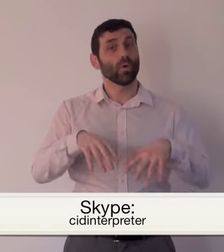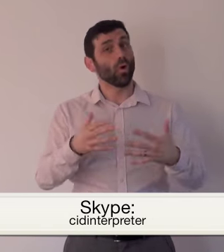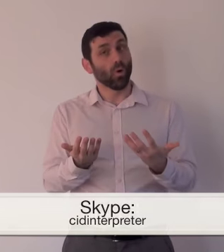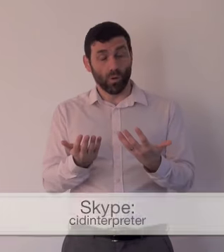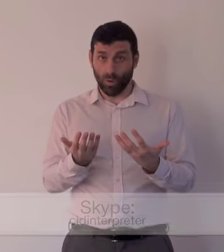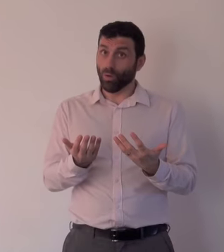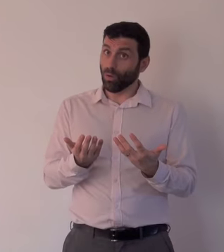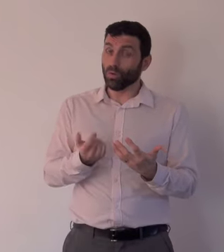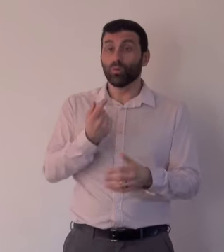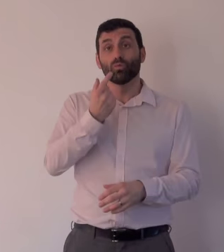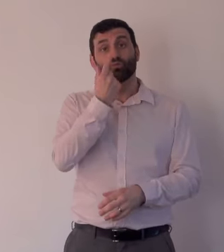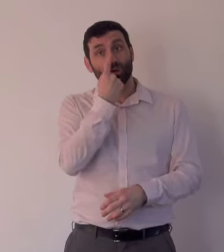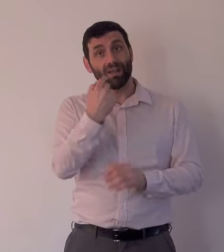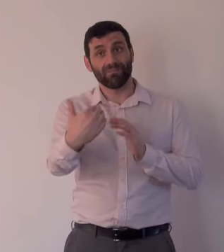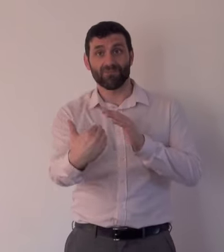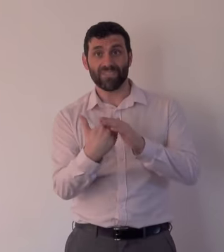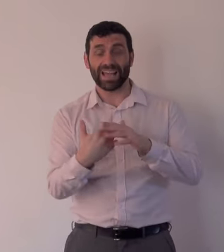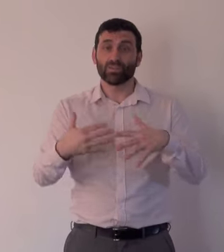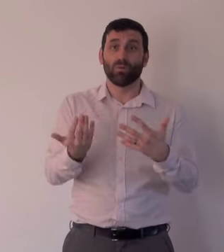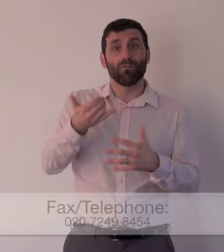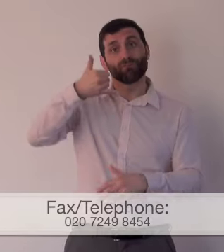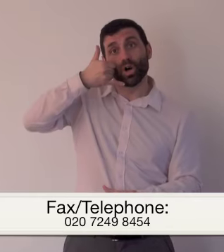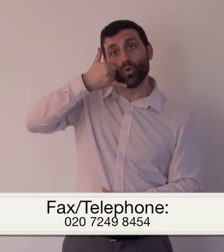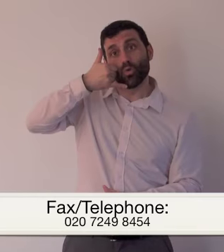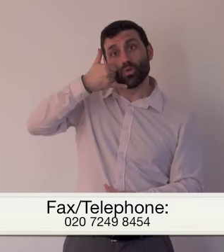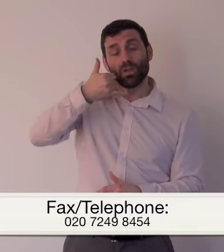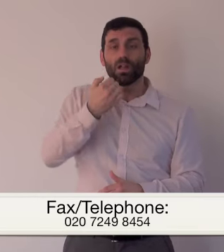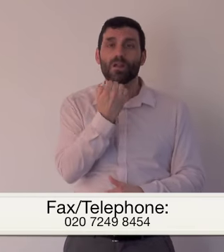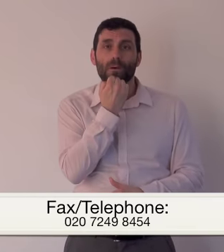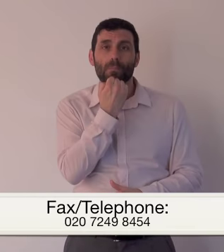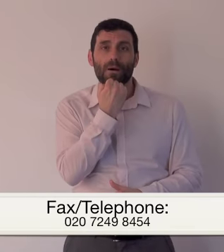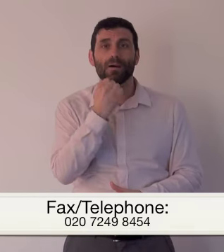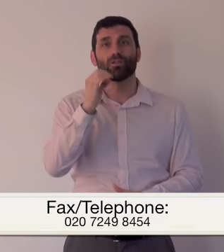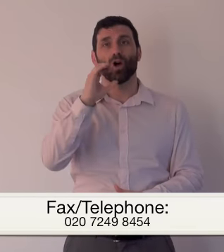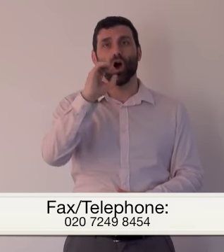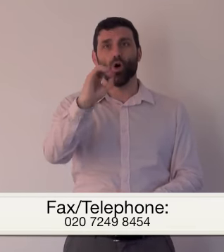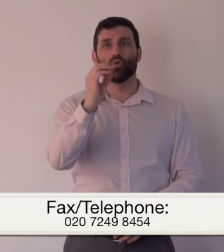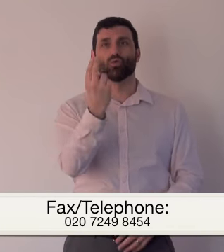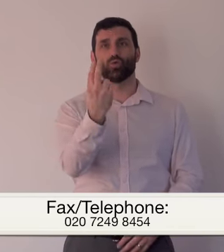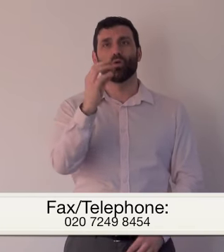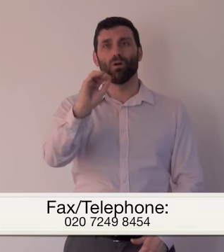Or you could fax us or phone us, the number you can see below, which is